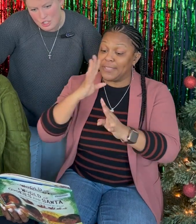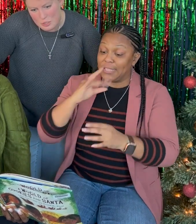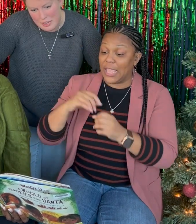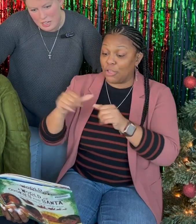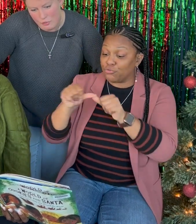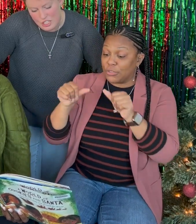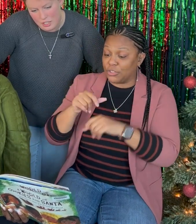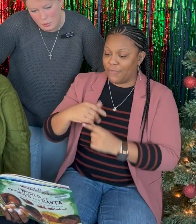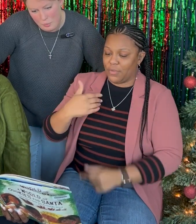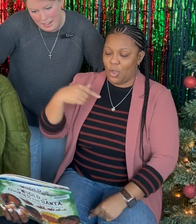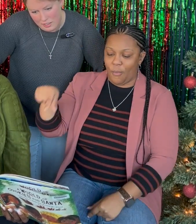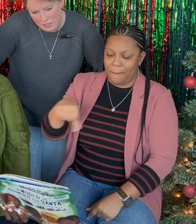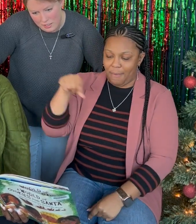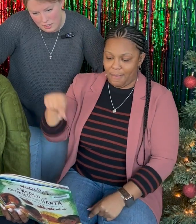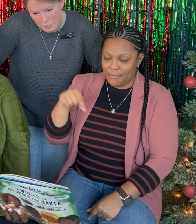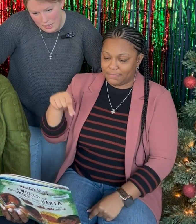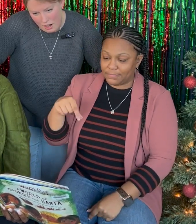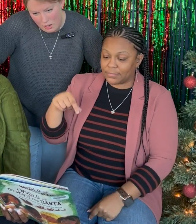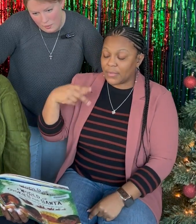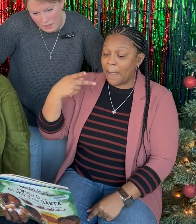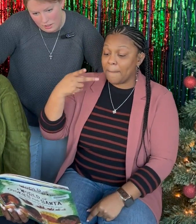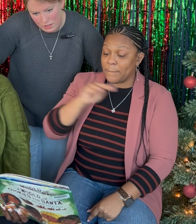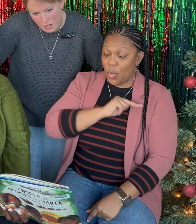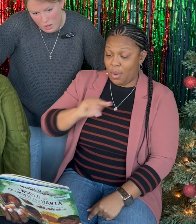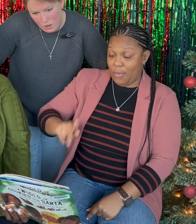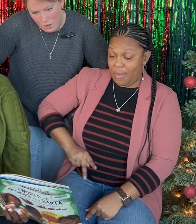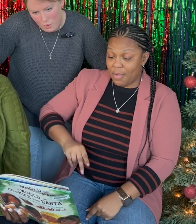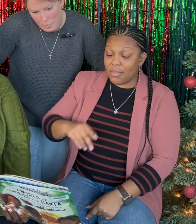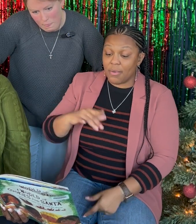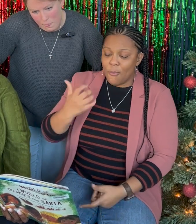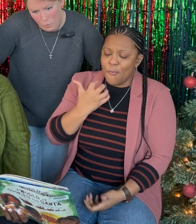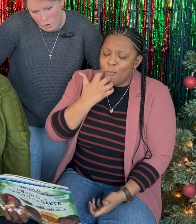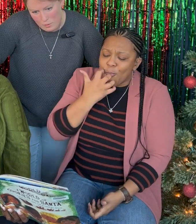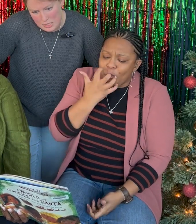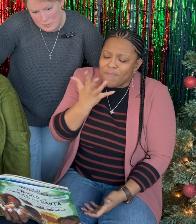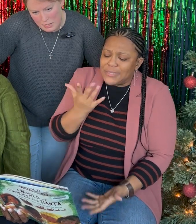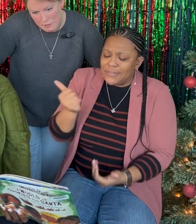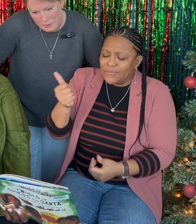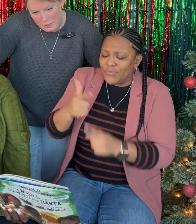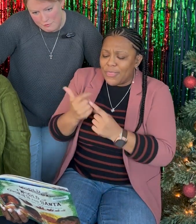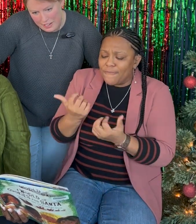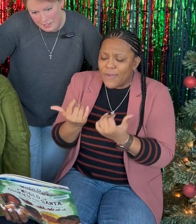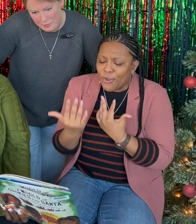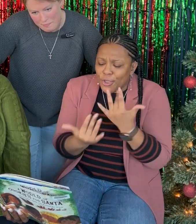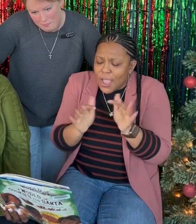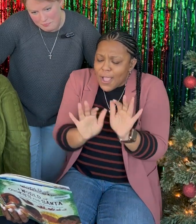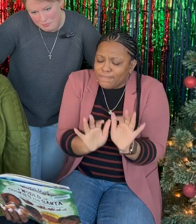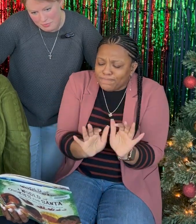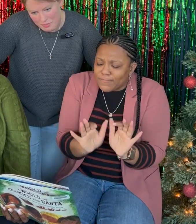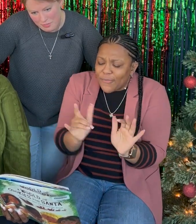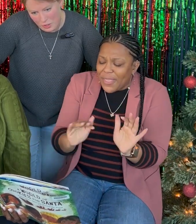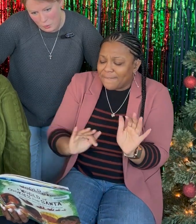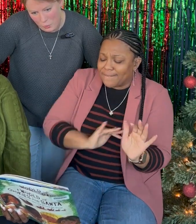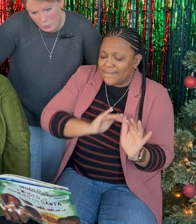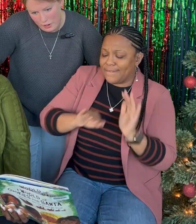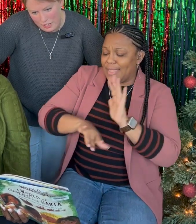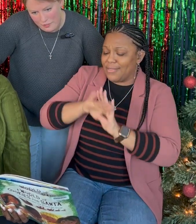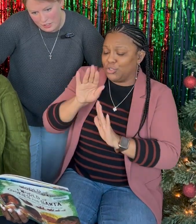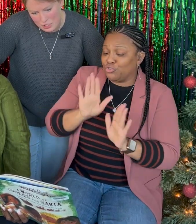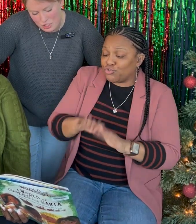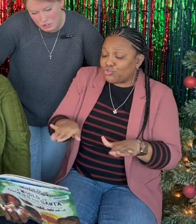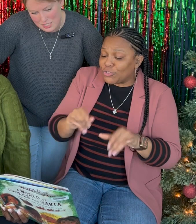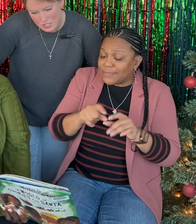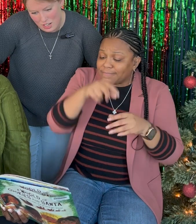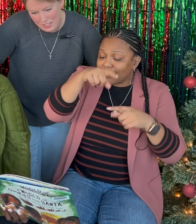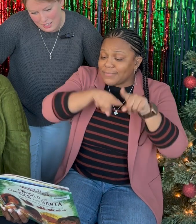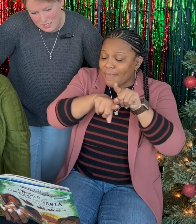the French-speaking region of Quebec, Père Noël warms himself by the fire, where he